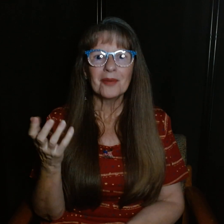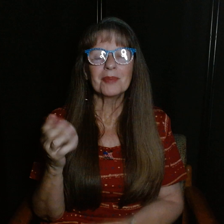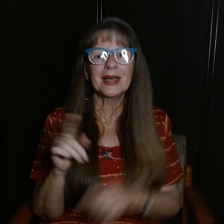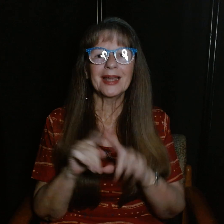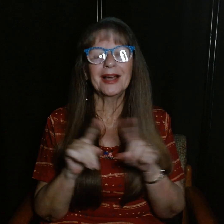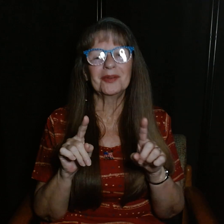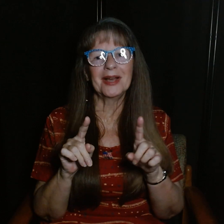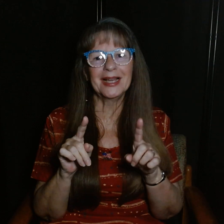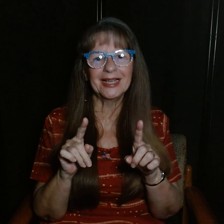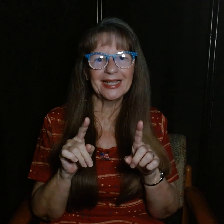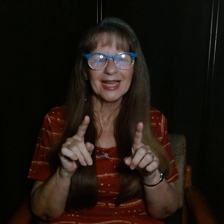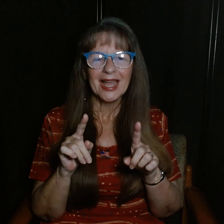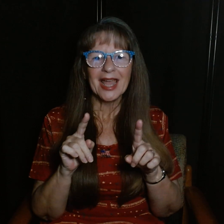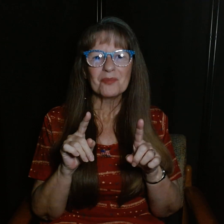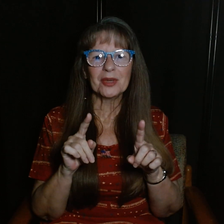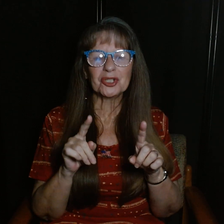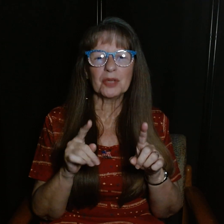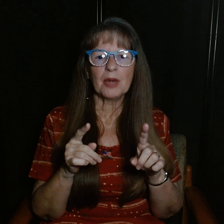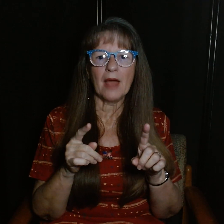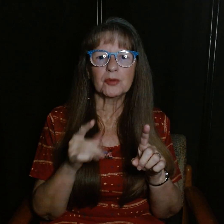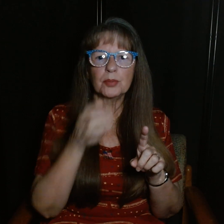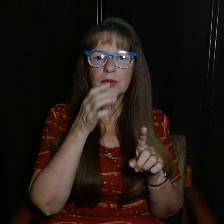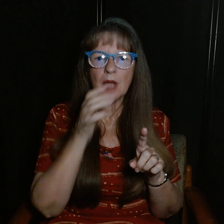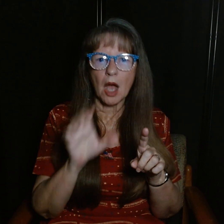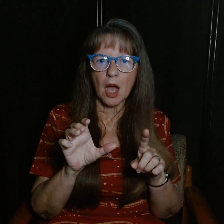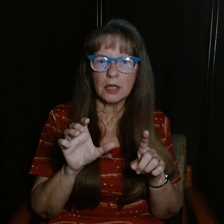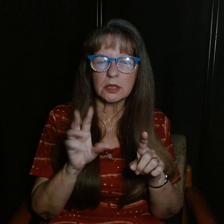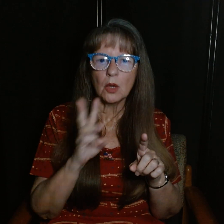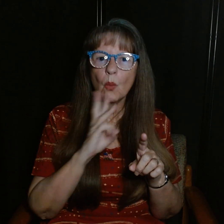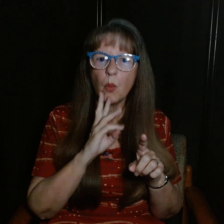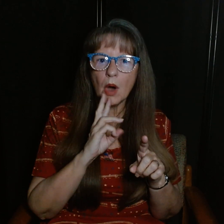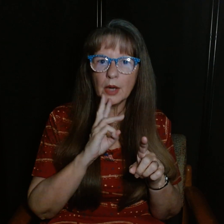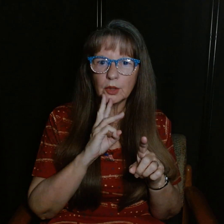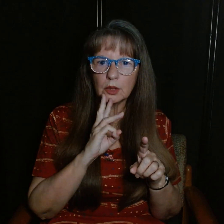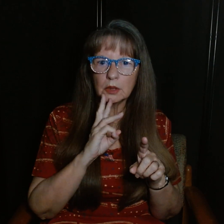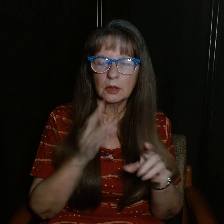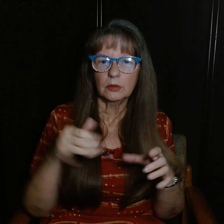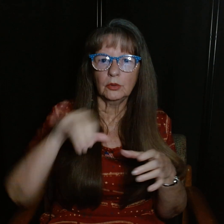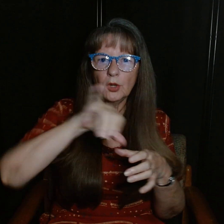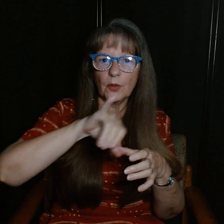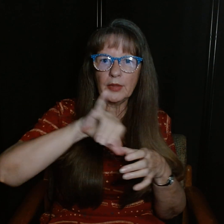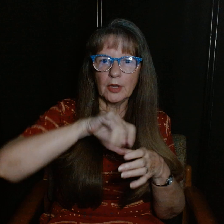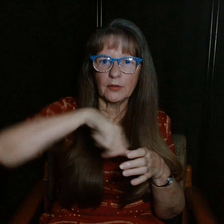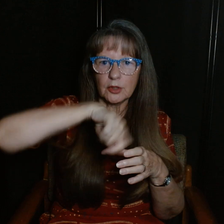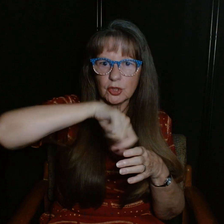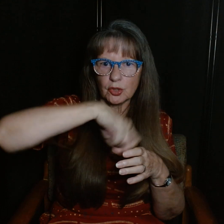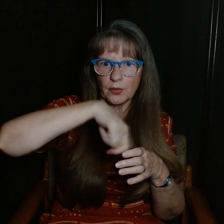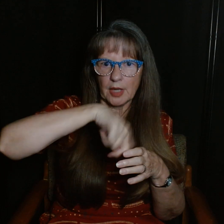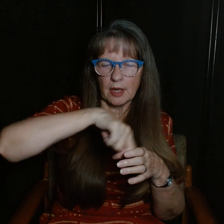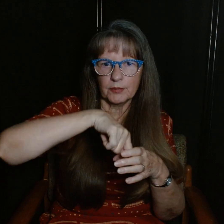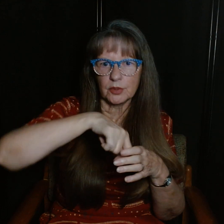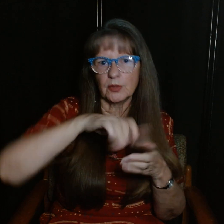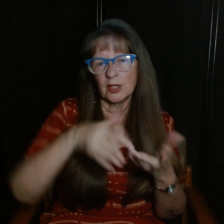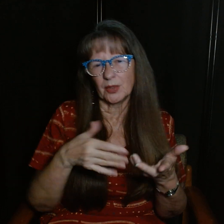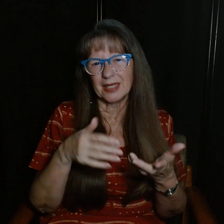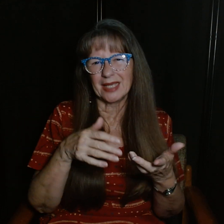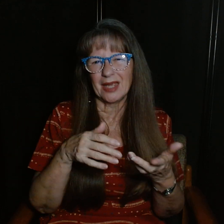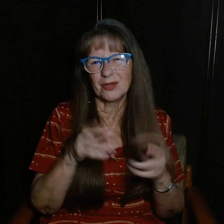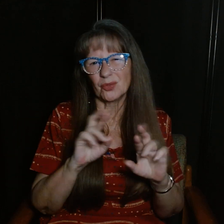But but she would have to put the hot water, in there and then stir it up. So that's when I say it's ready